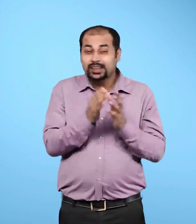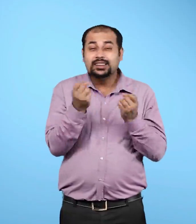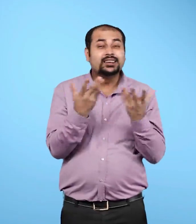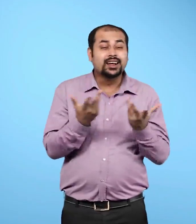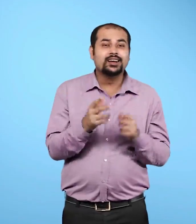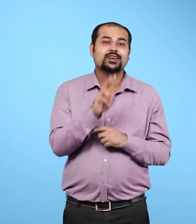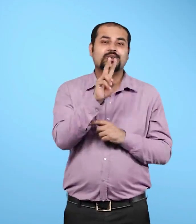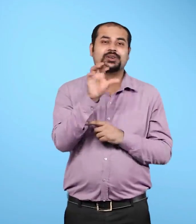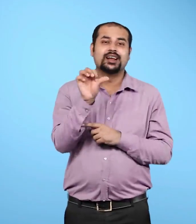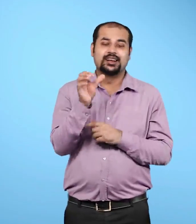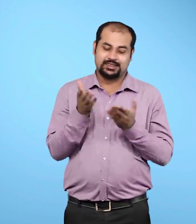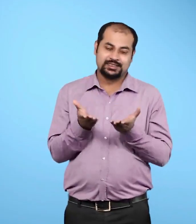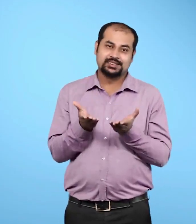beads in all.